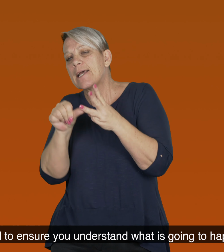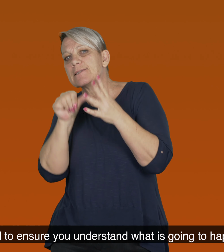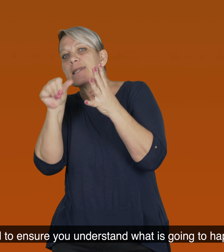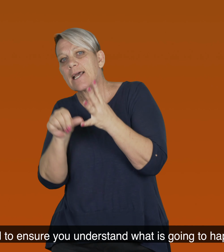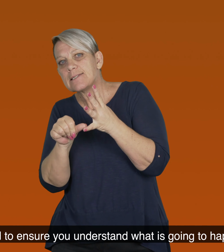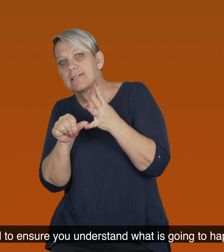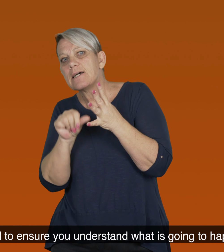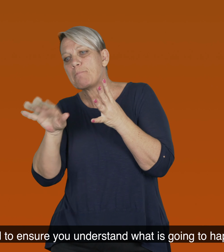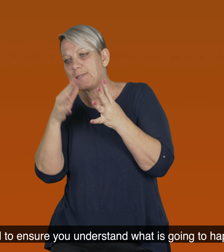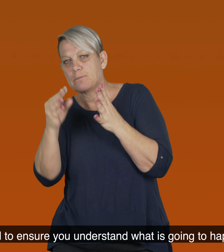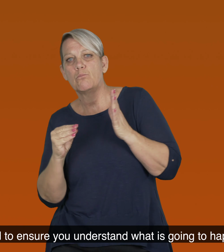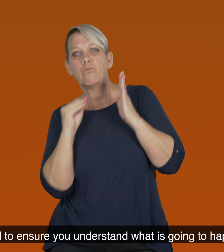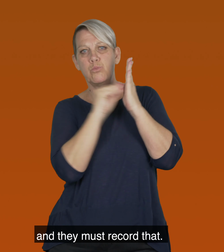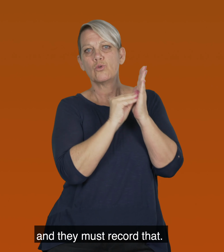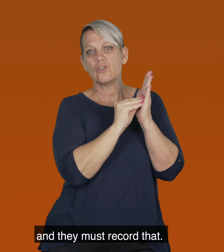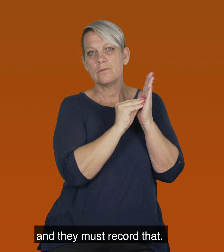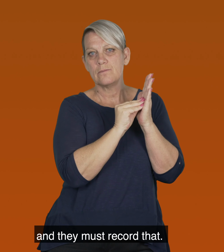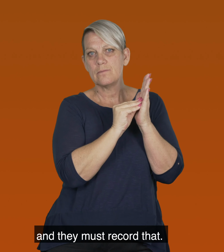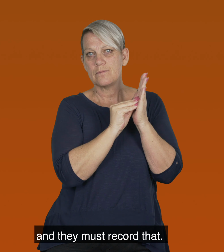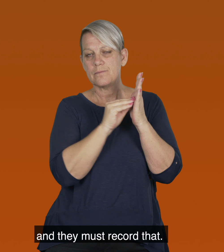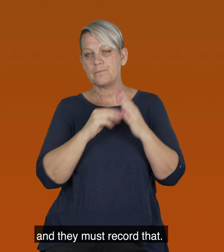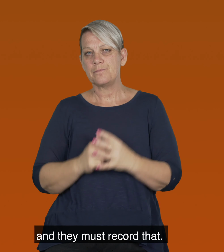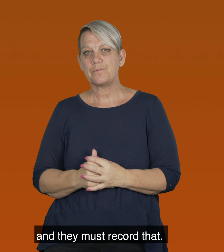to happen, and they must record that.